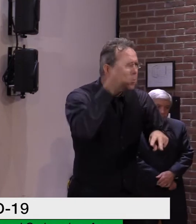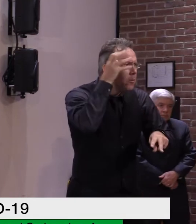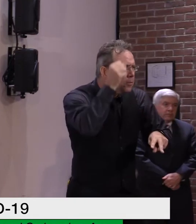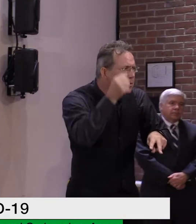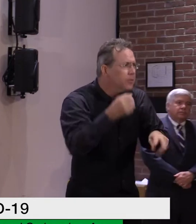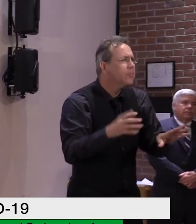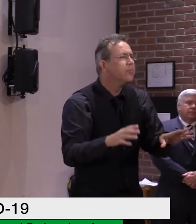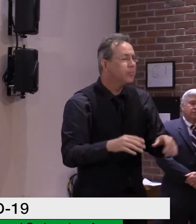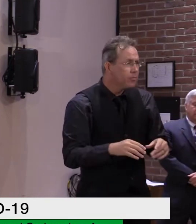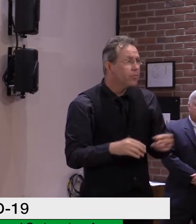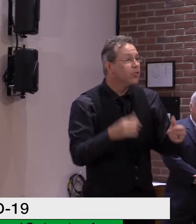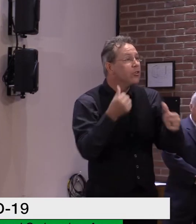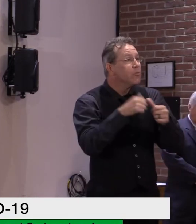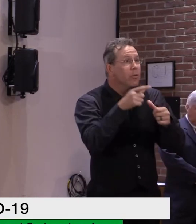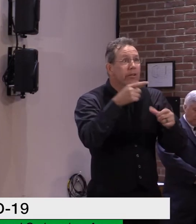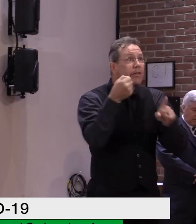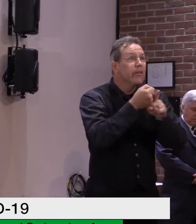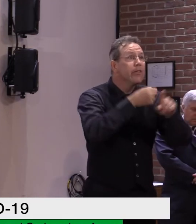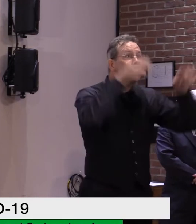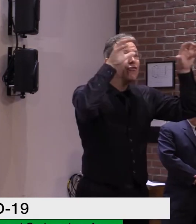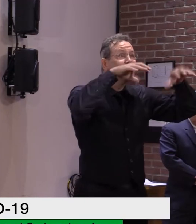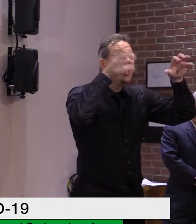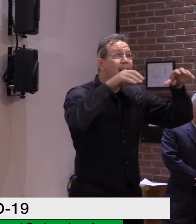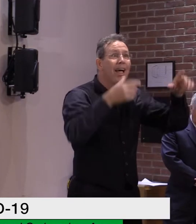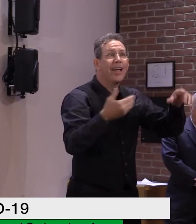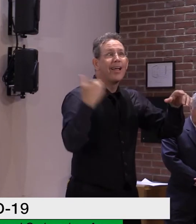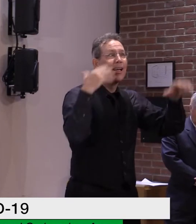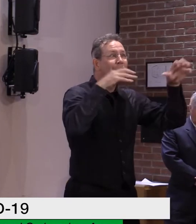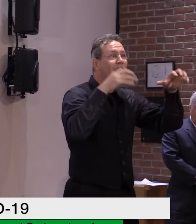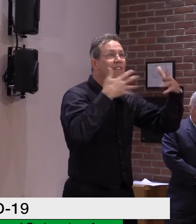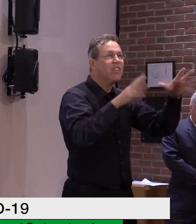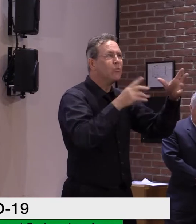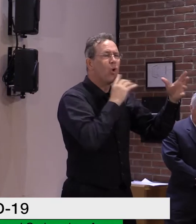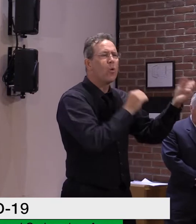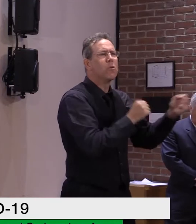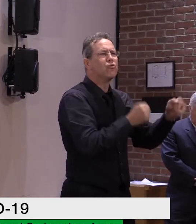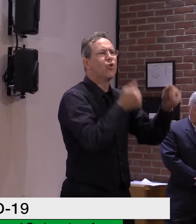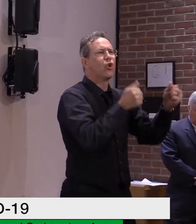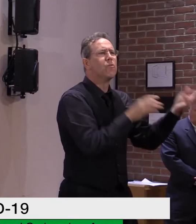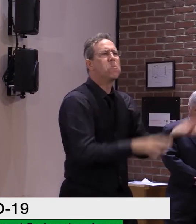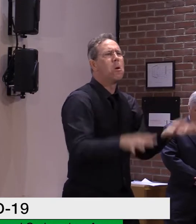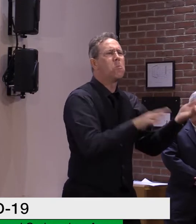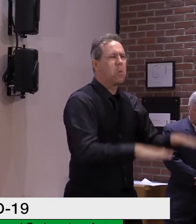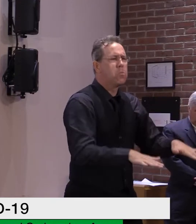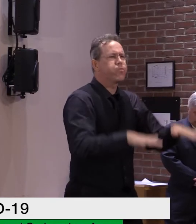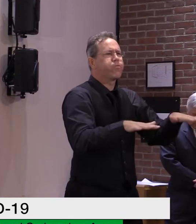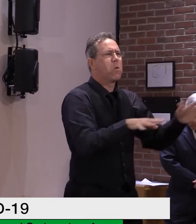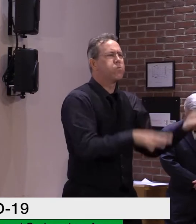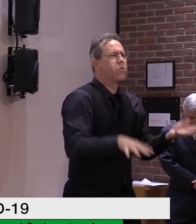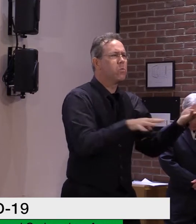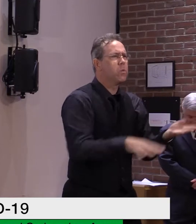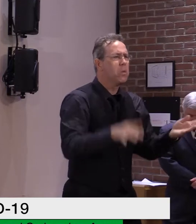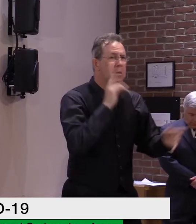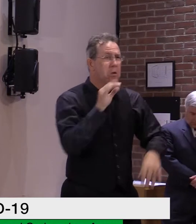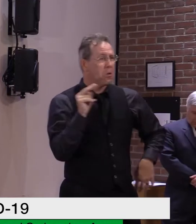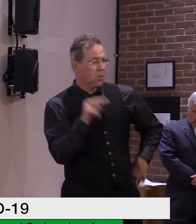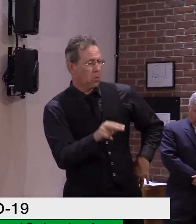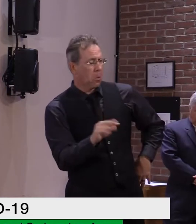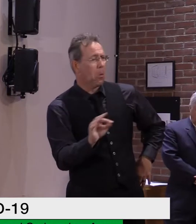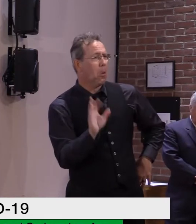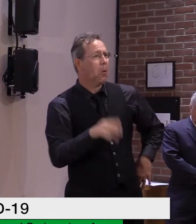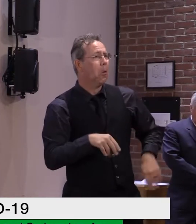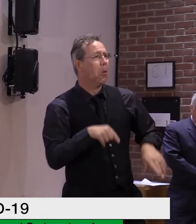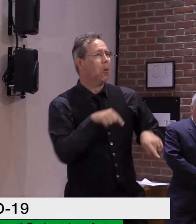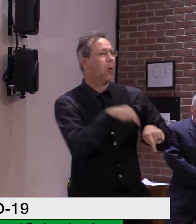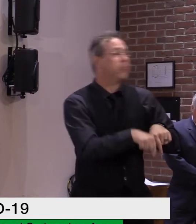in small, what appears to be small amounts. A small amount of moving water can easily overwhelm a person and